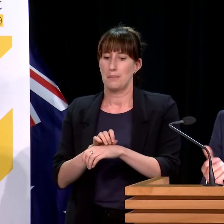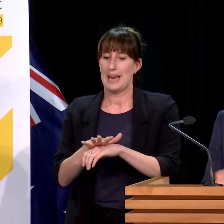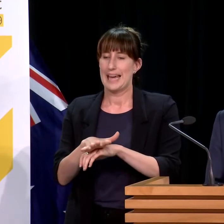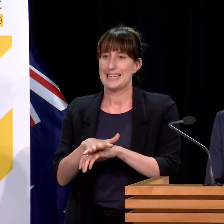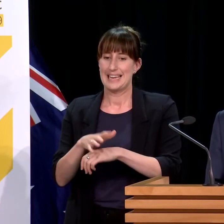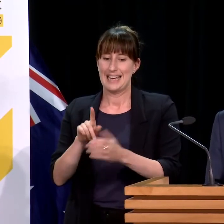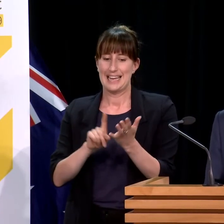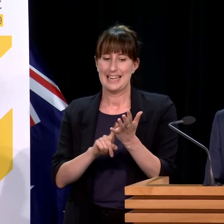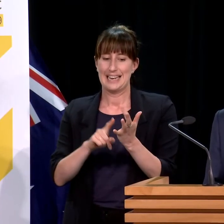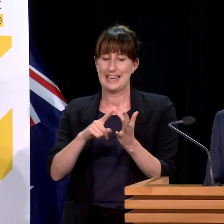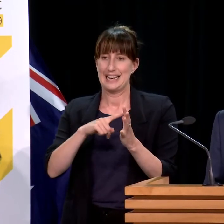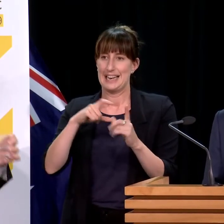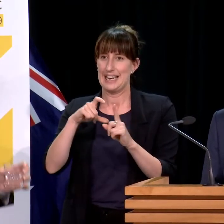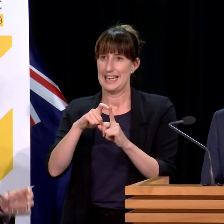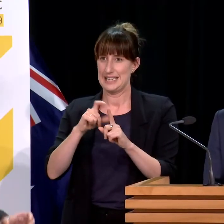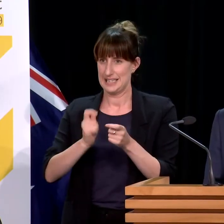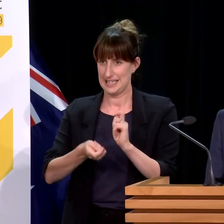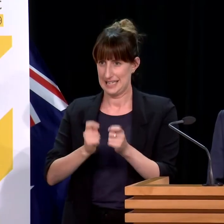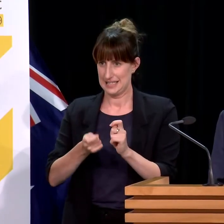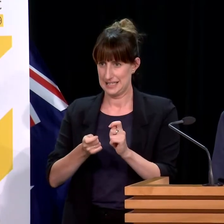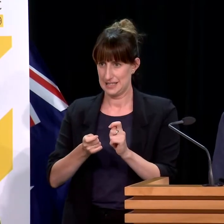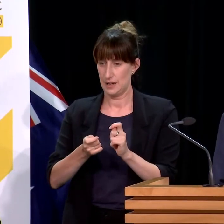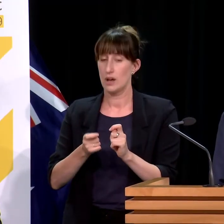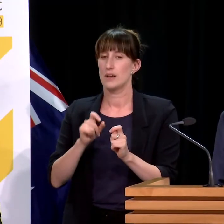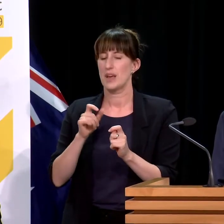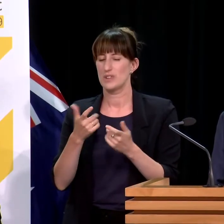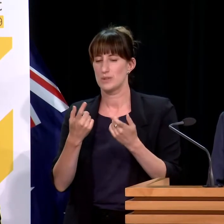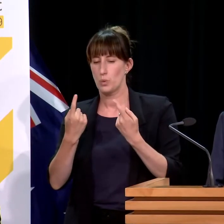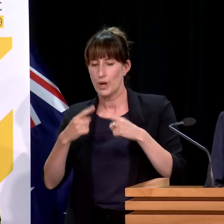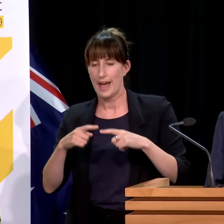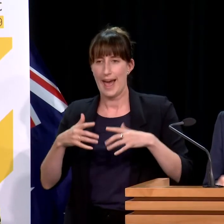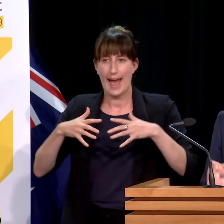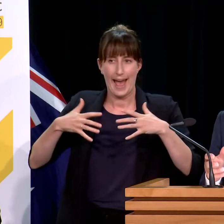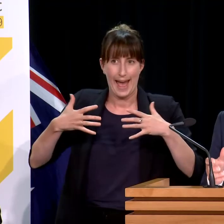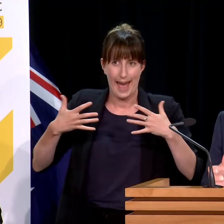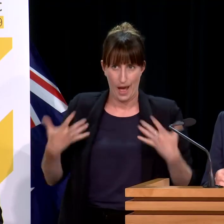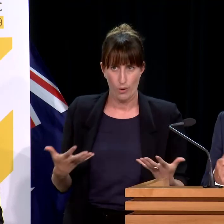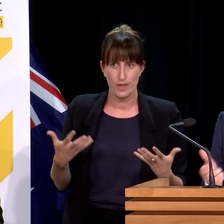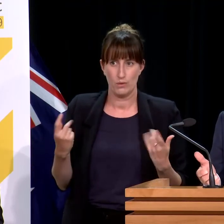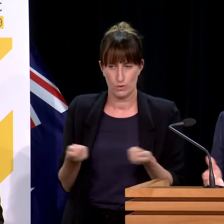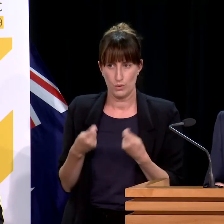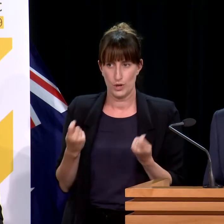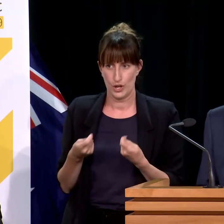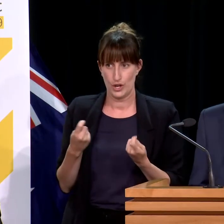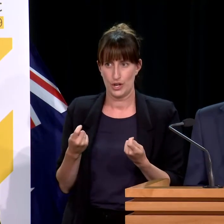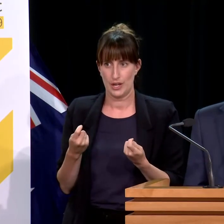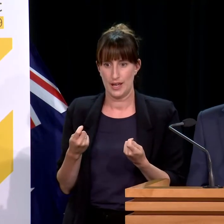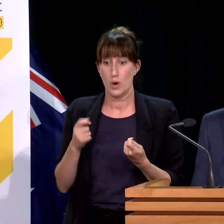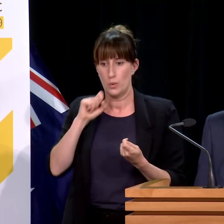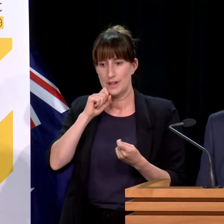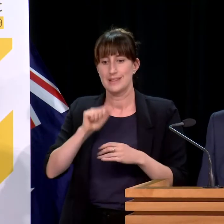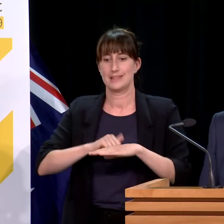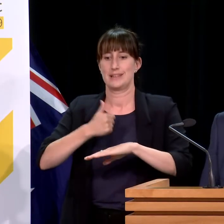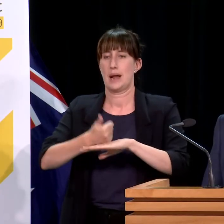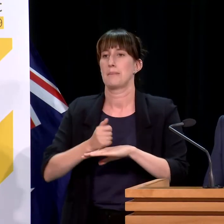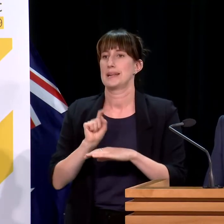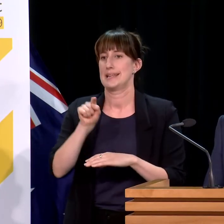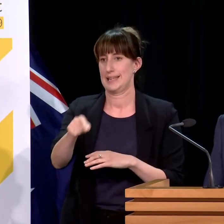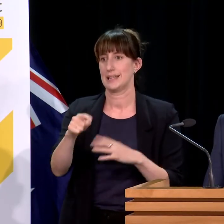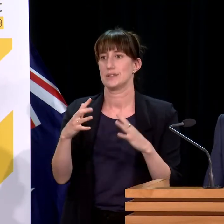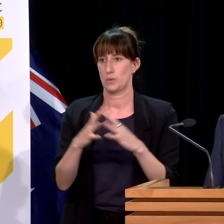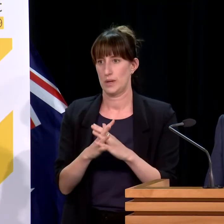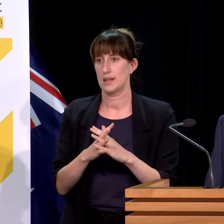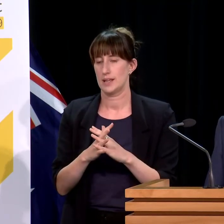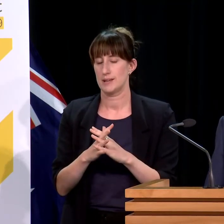two places affected, and they're just working through the logistics of doing that, standing that up next week, which I think